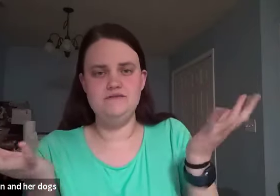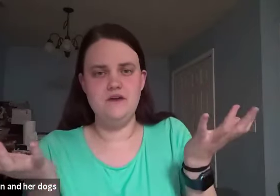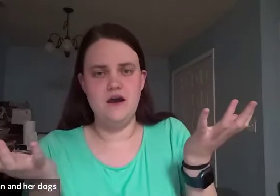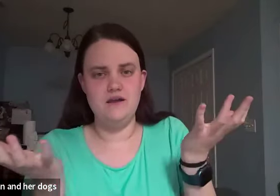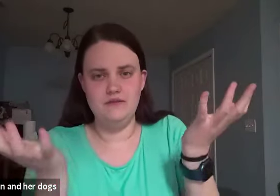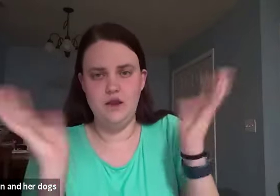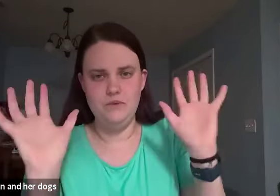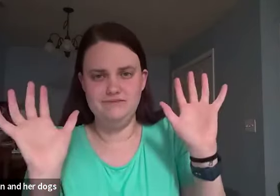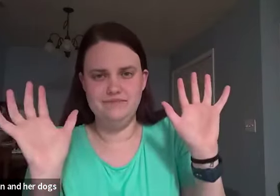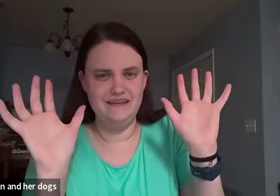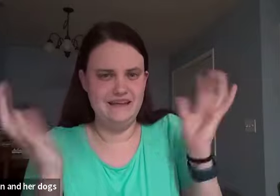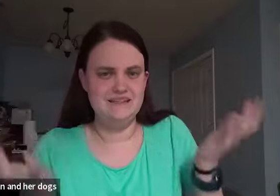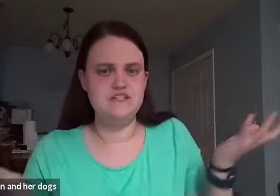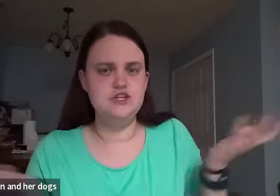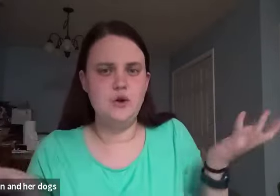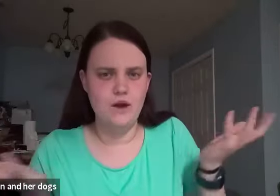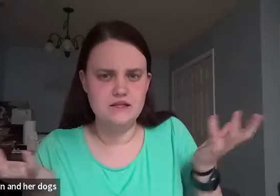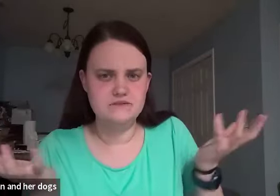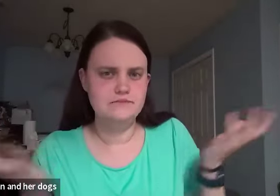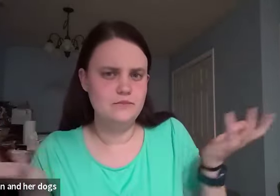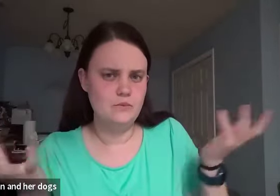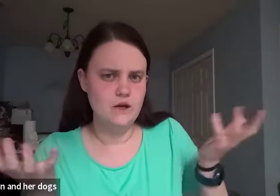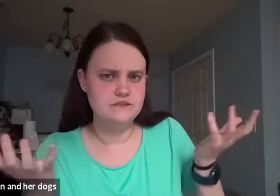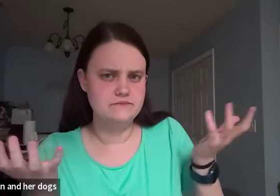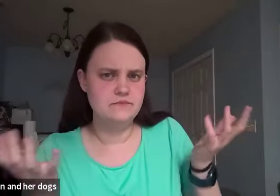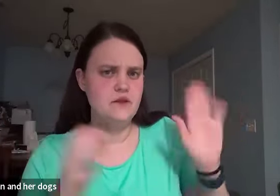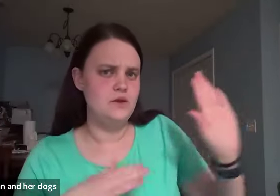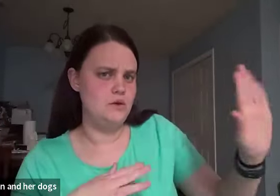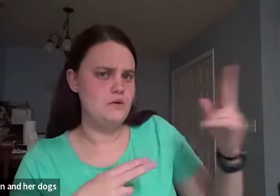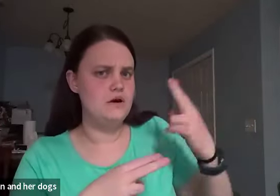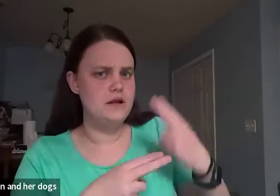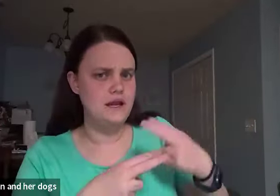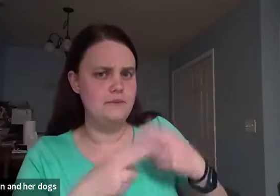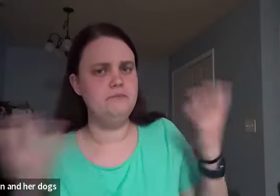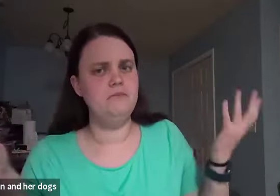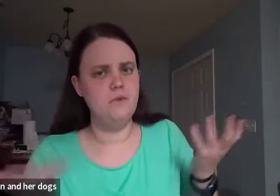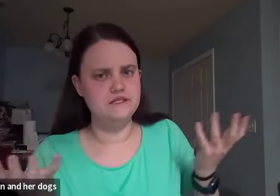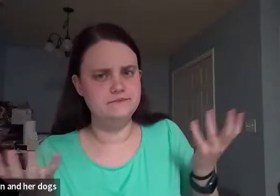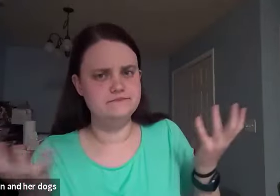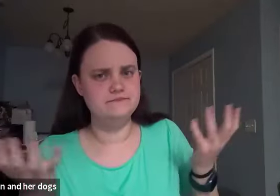open bent hands like this, and you go, what? What? Your name, what?